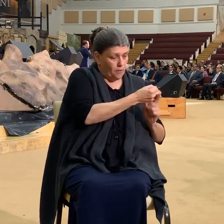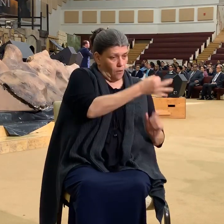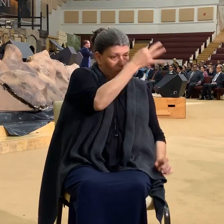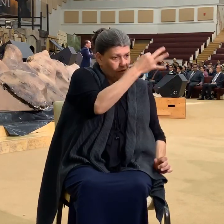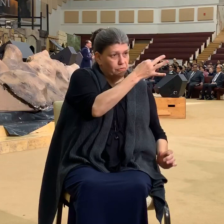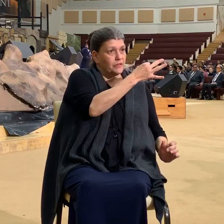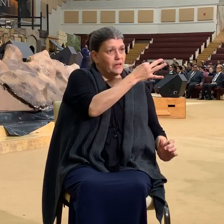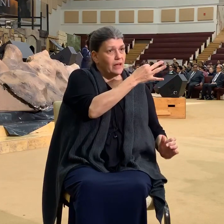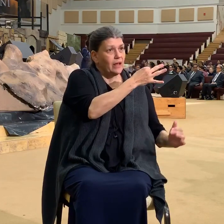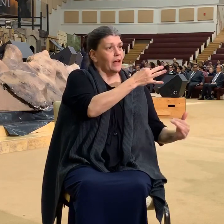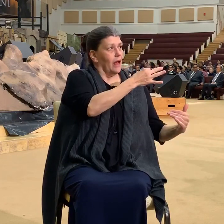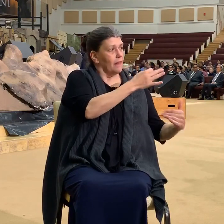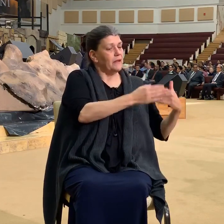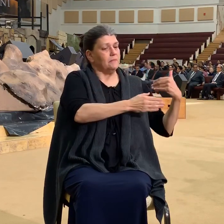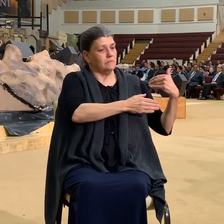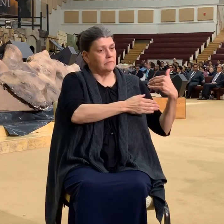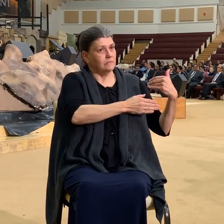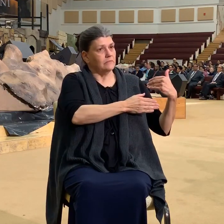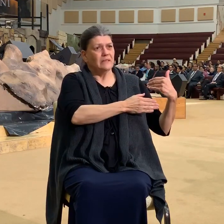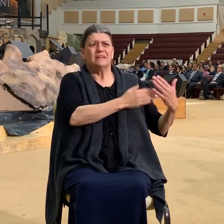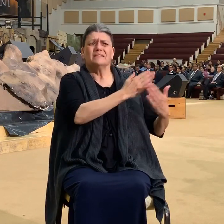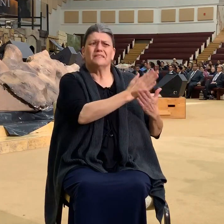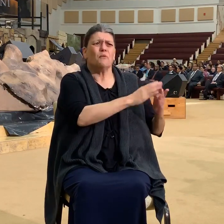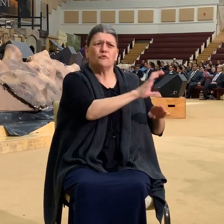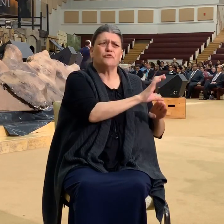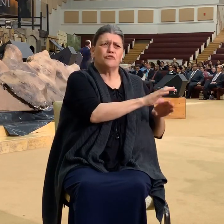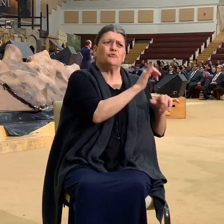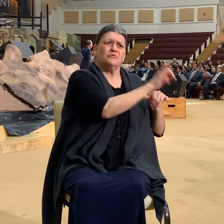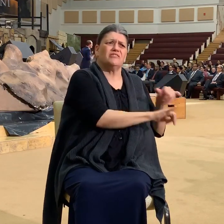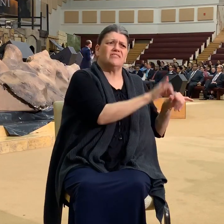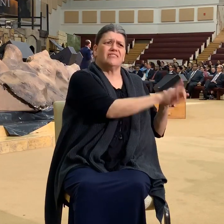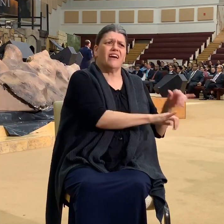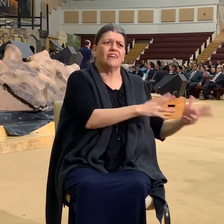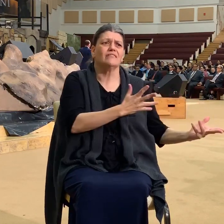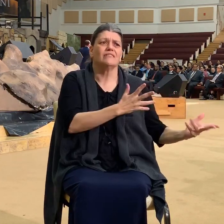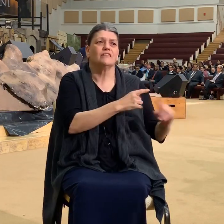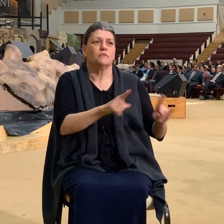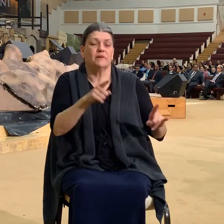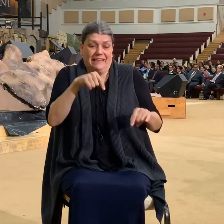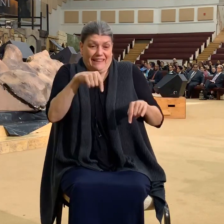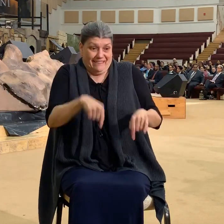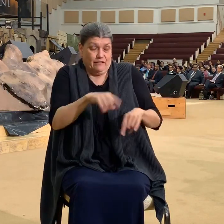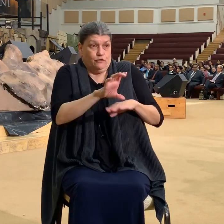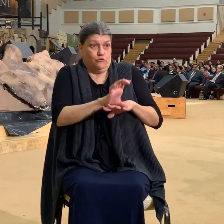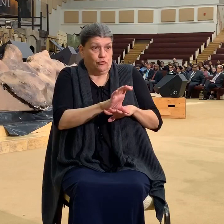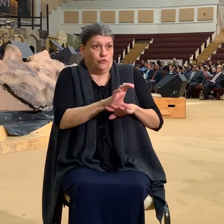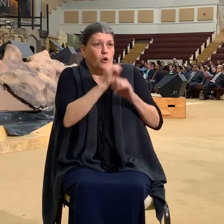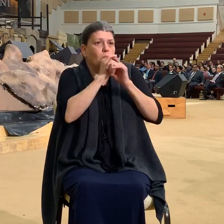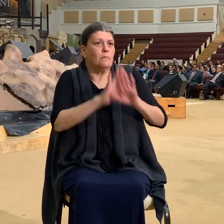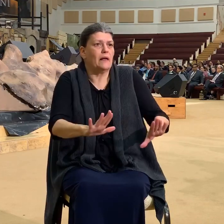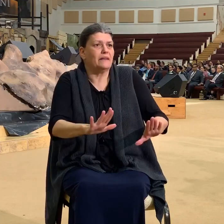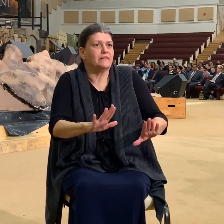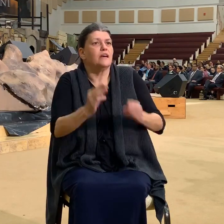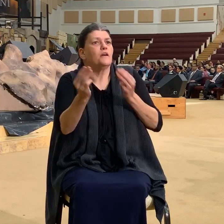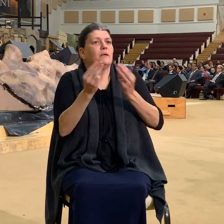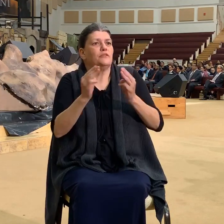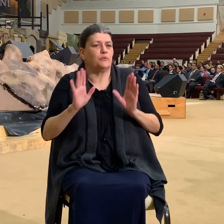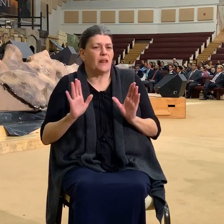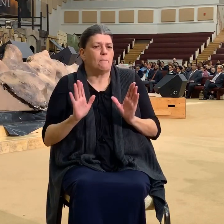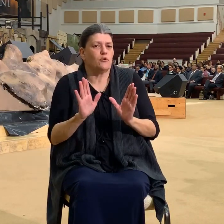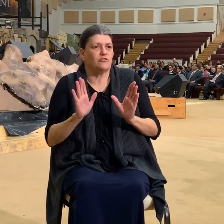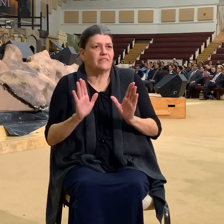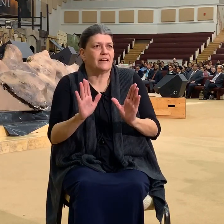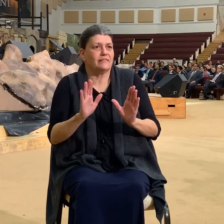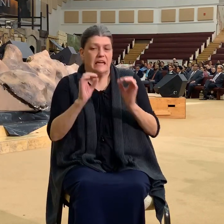then you just stay there. But one of the things about this church is that we're blessed with a ministry that pushes us. A ministry